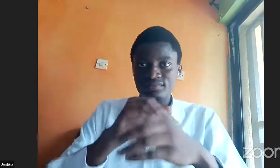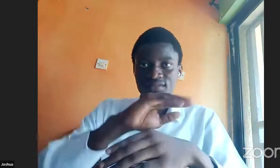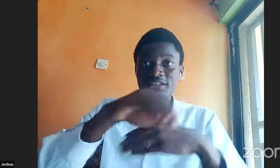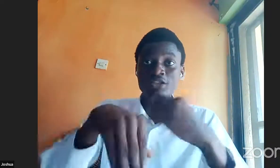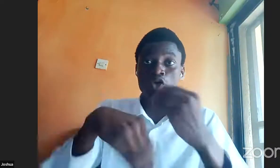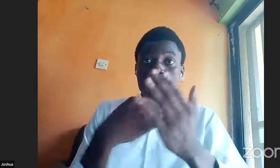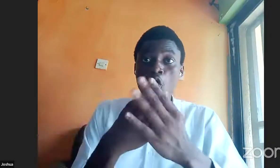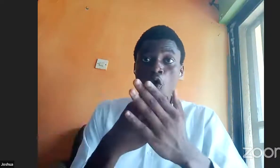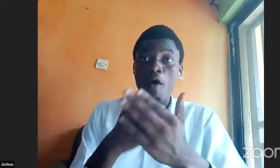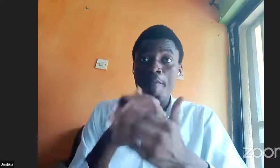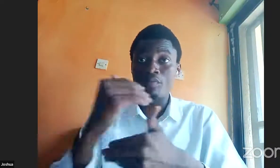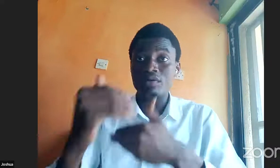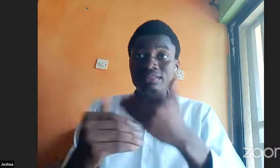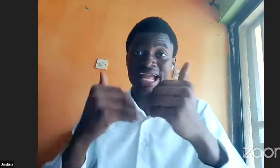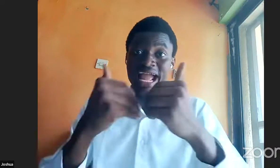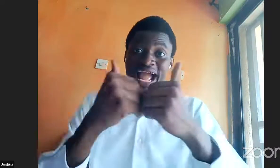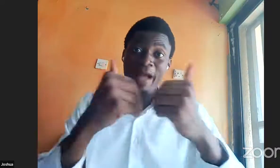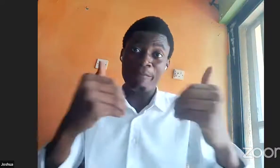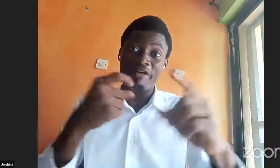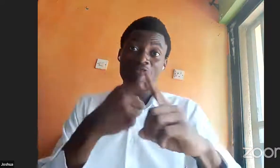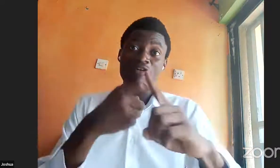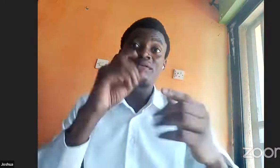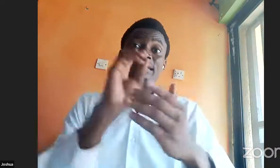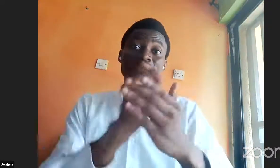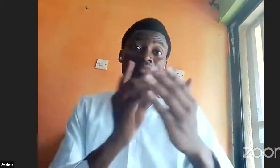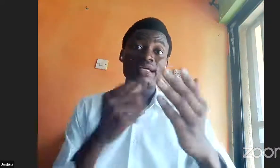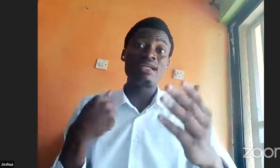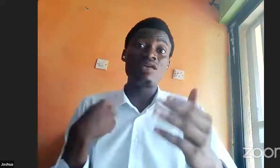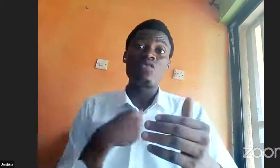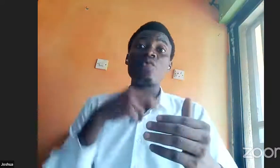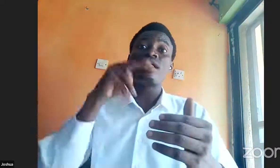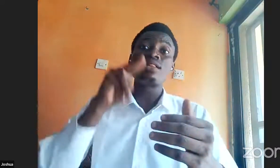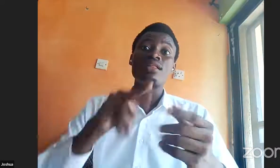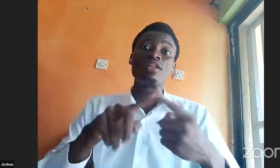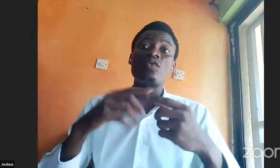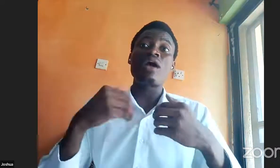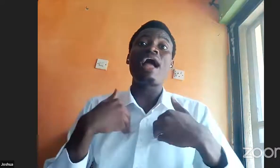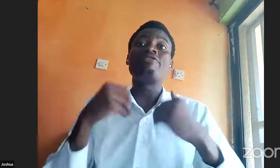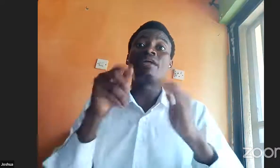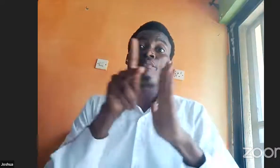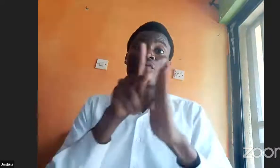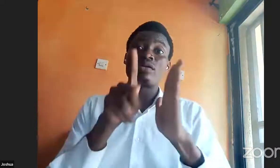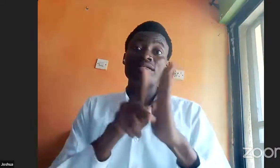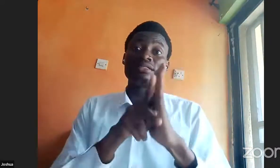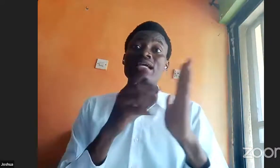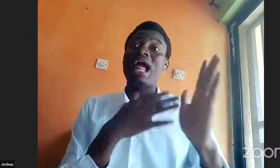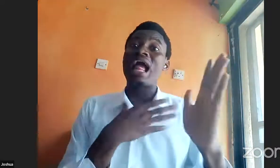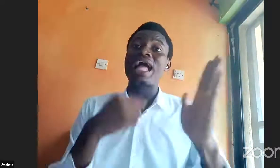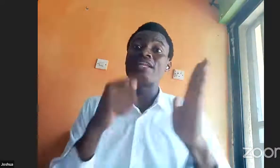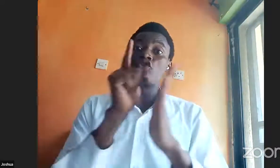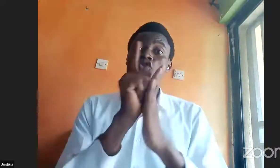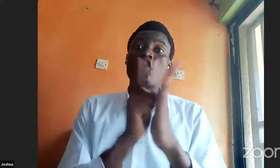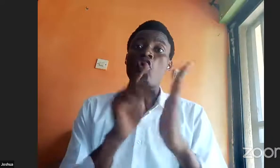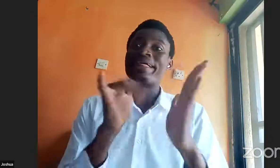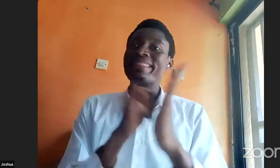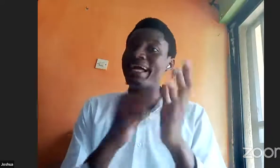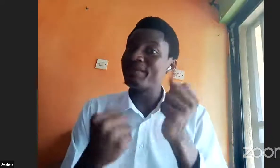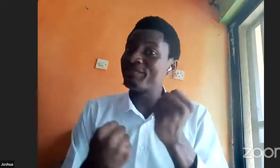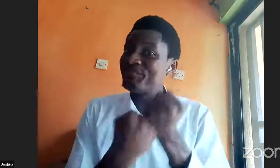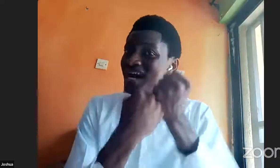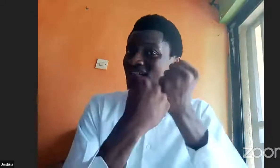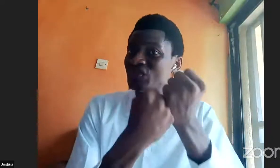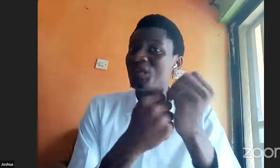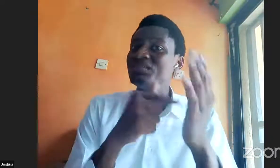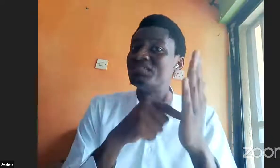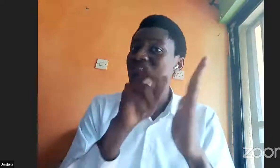a policy and we have to have a law that backs this policy up. That's why I said something about the laws we have in the first